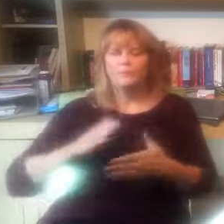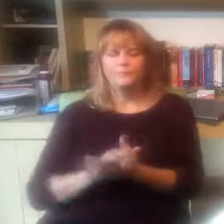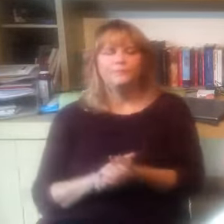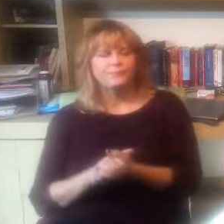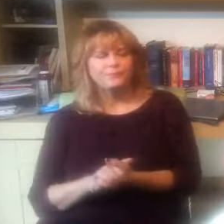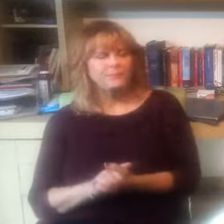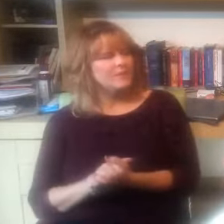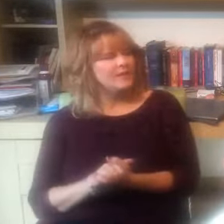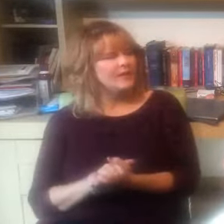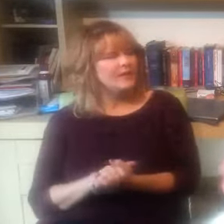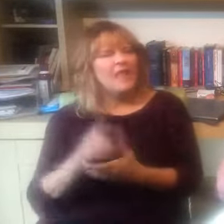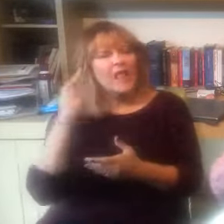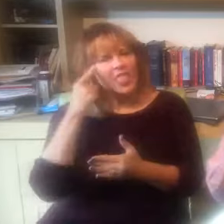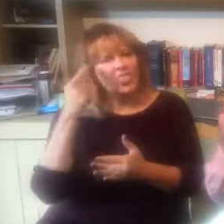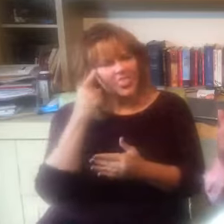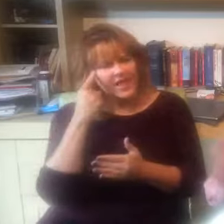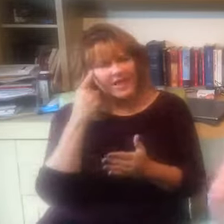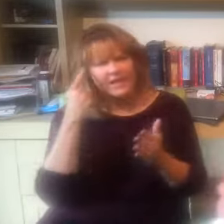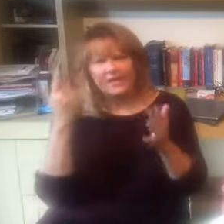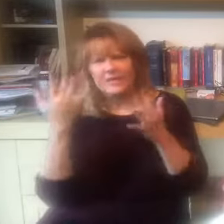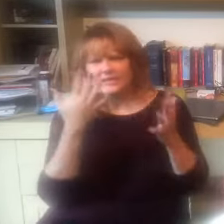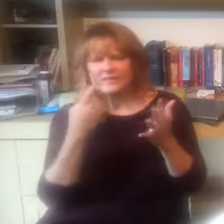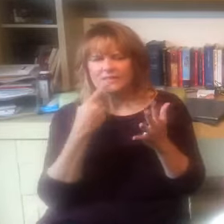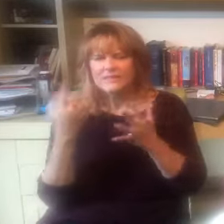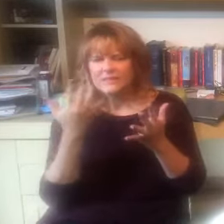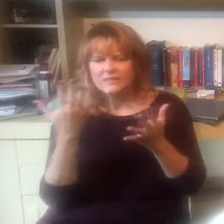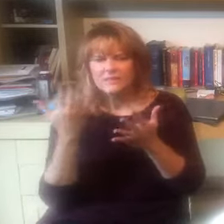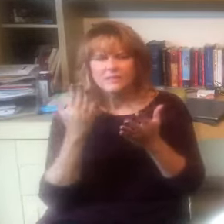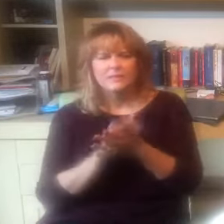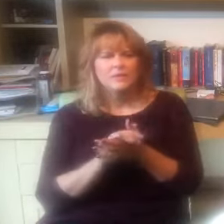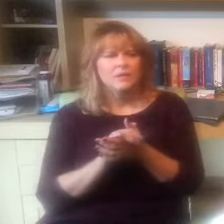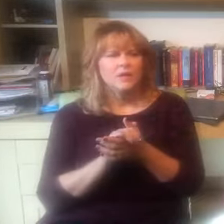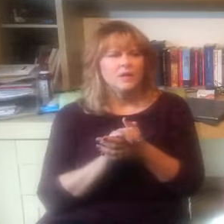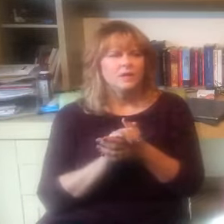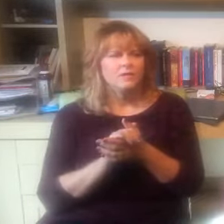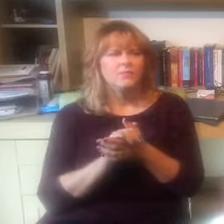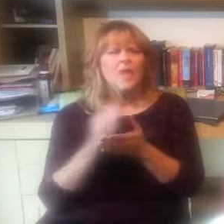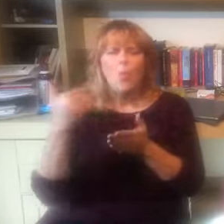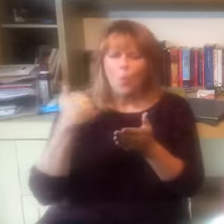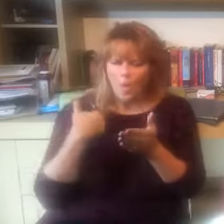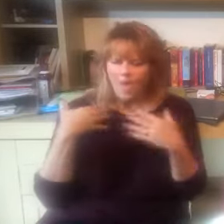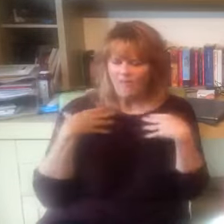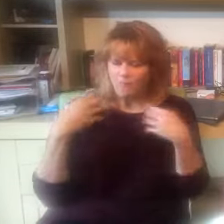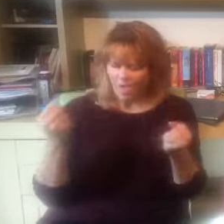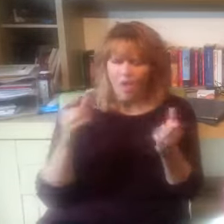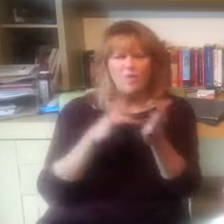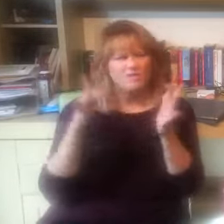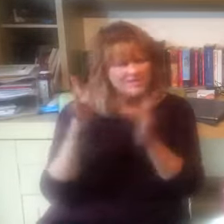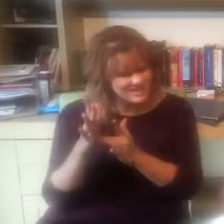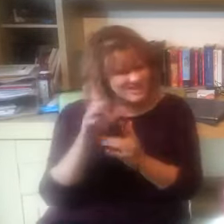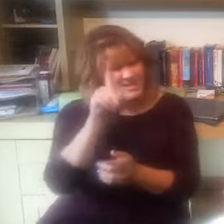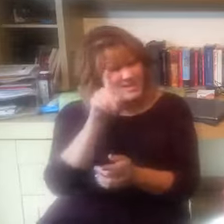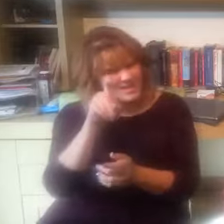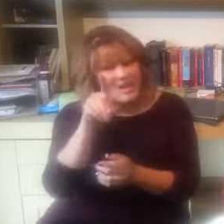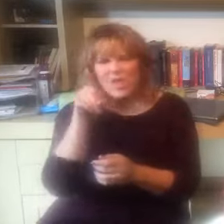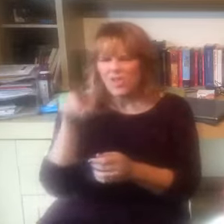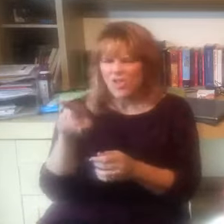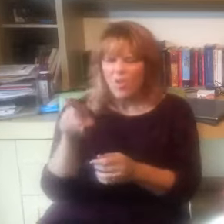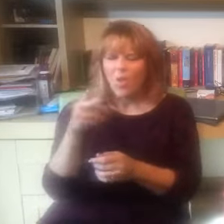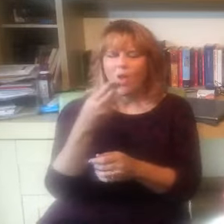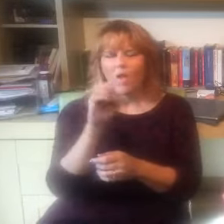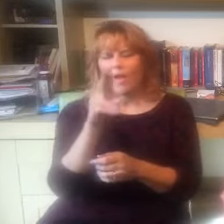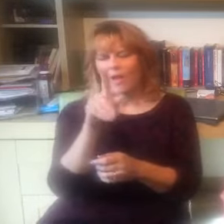And I think it went, best of my memory, it went something about, we have the power of Jesus. You are a heretic like